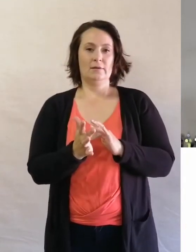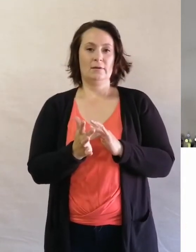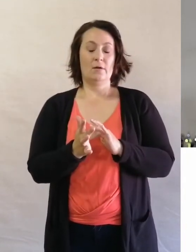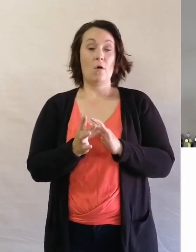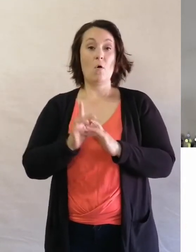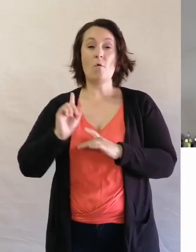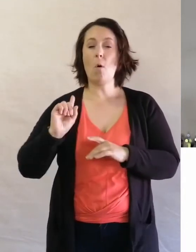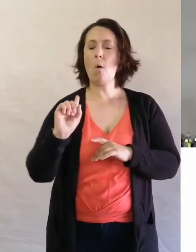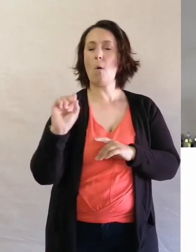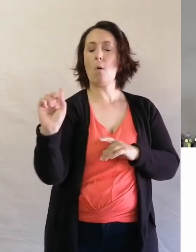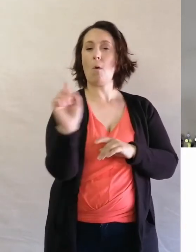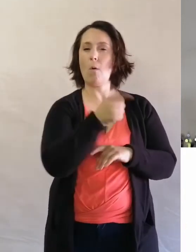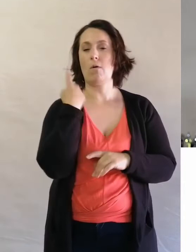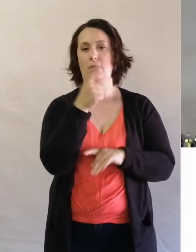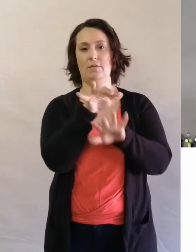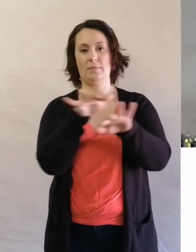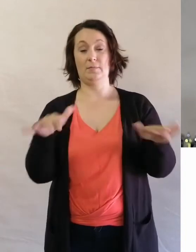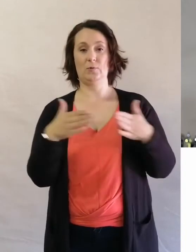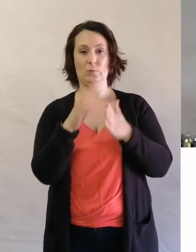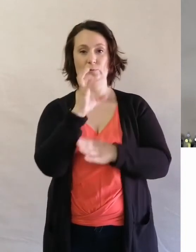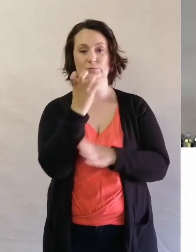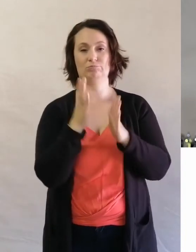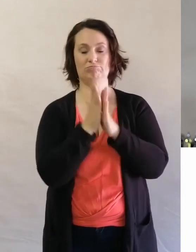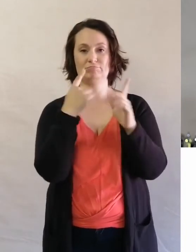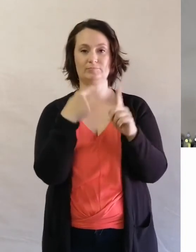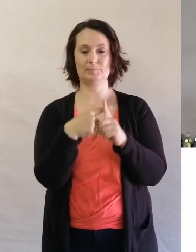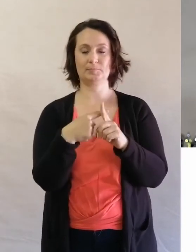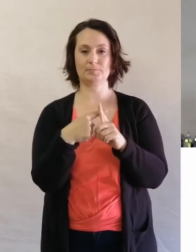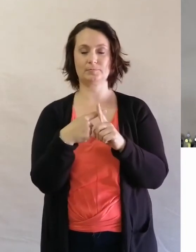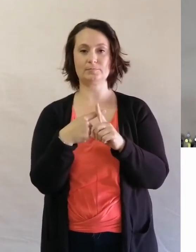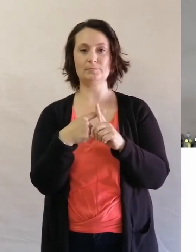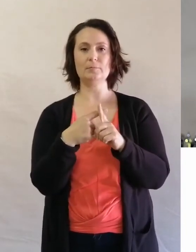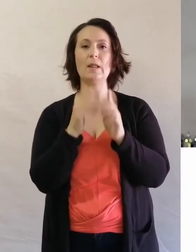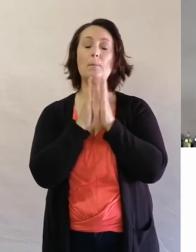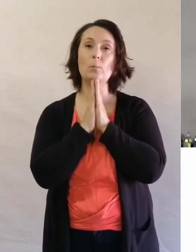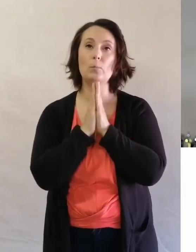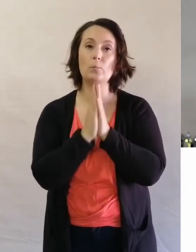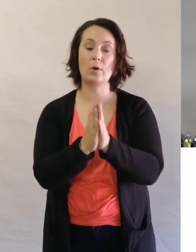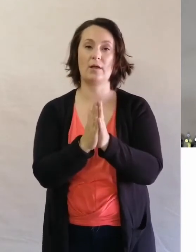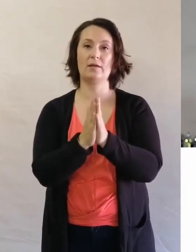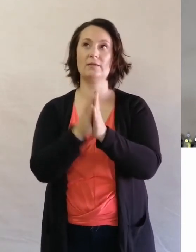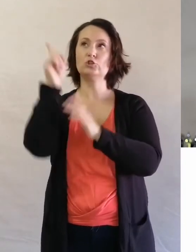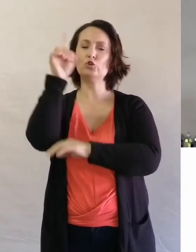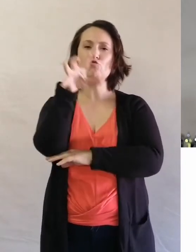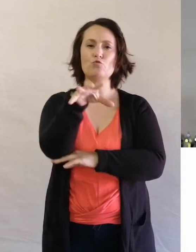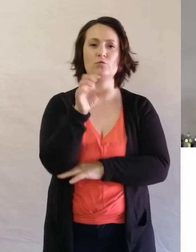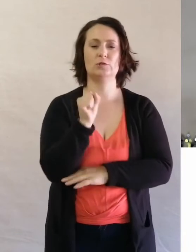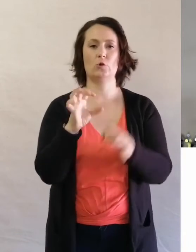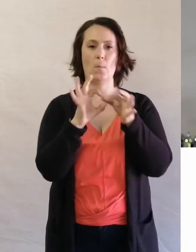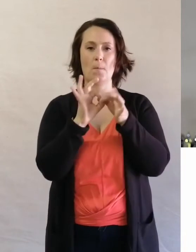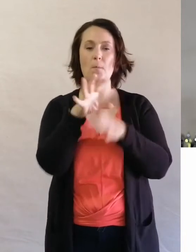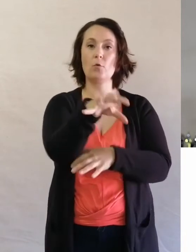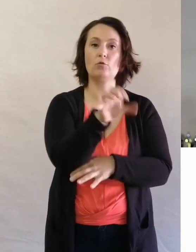all the people in this precious church here at Cornerstone, I pray that you would reach into their homes right now, reach into their hearts